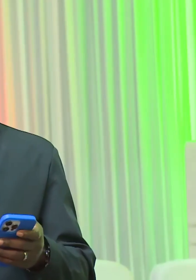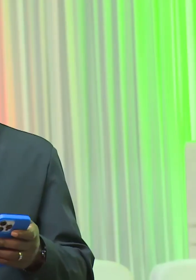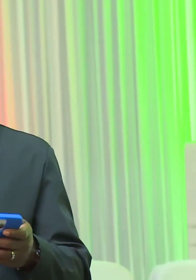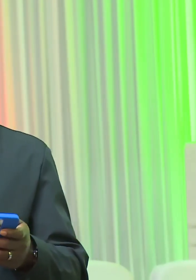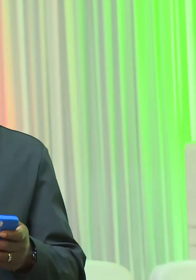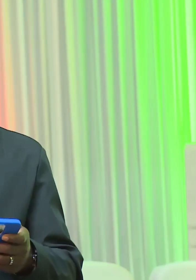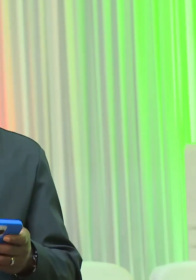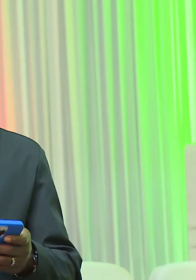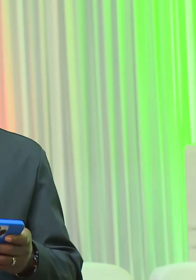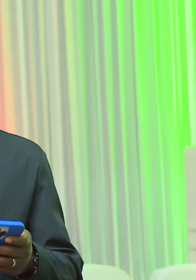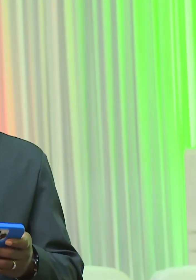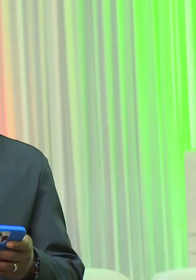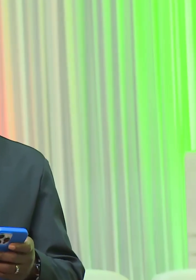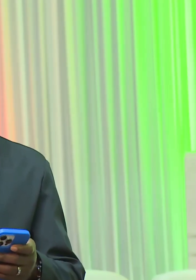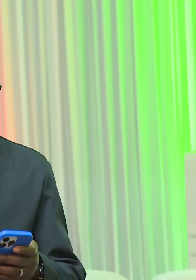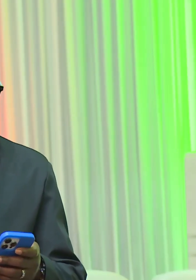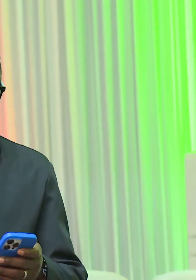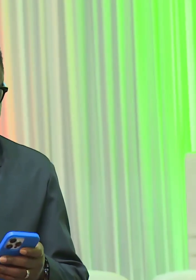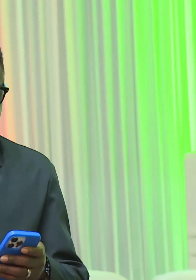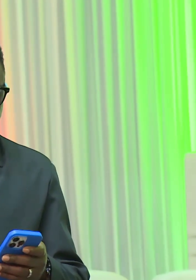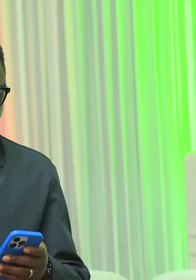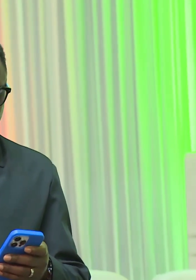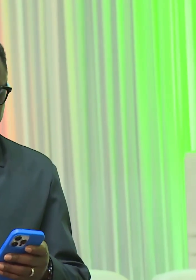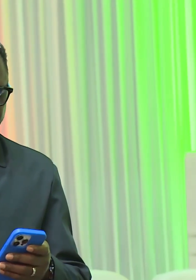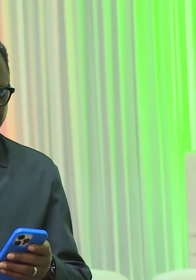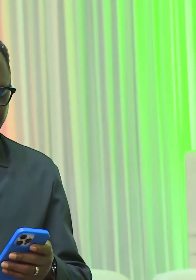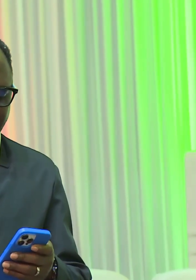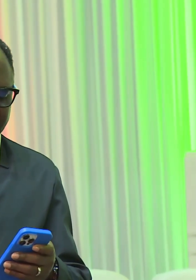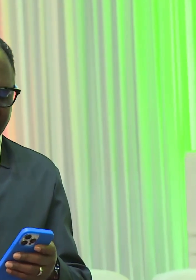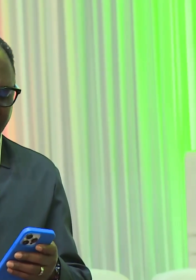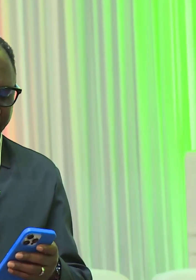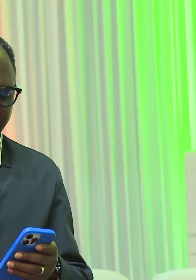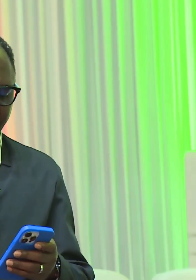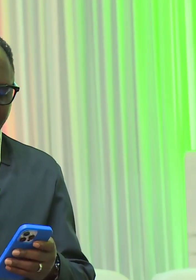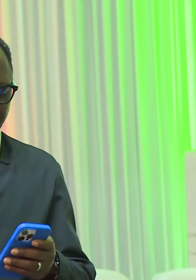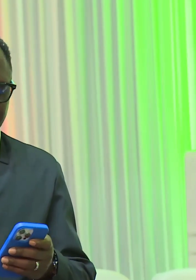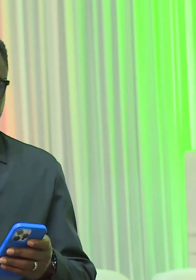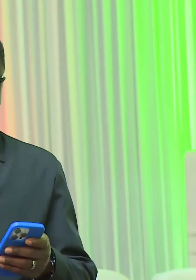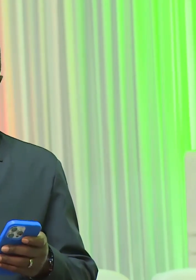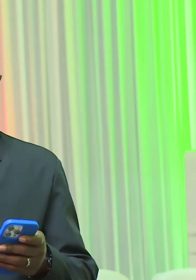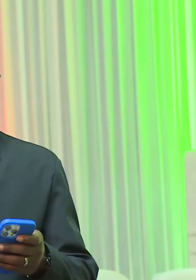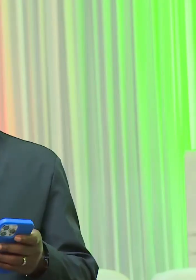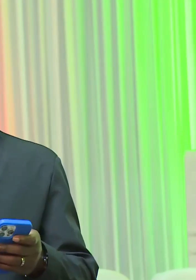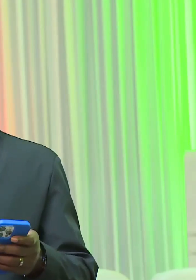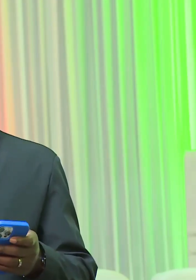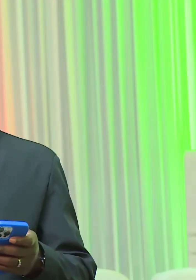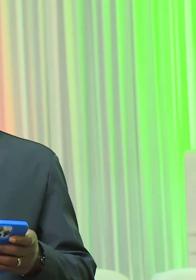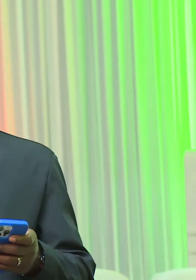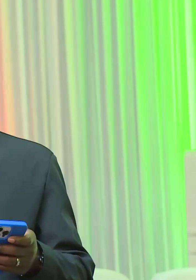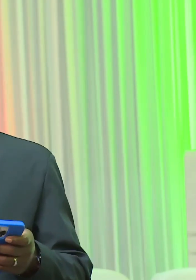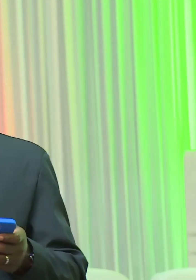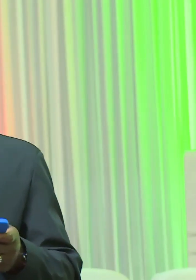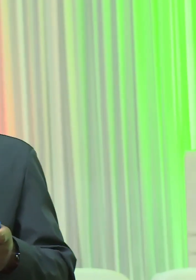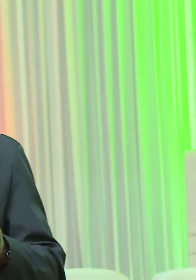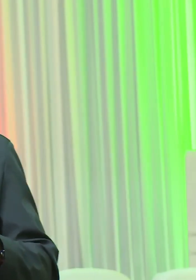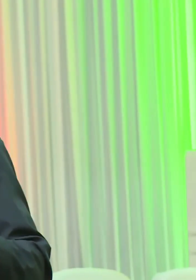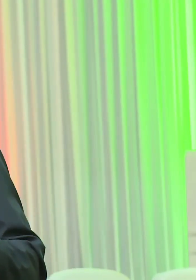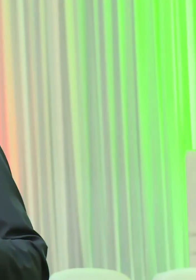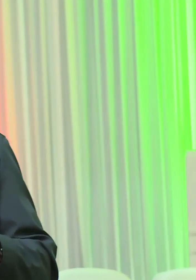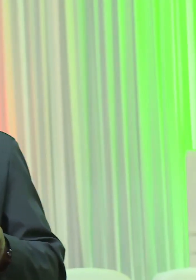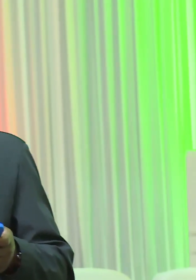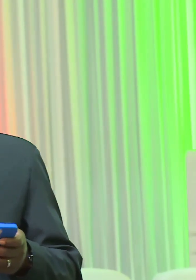both presenters. First, for cervical cancer screening, it's a big